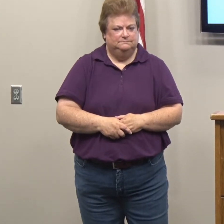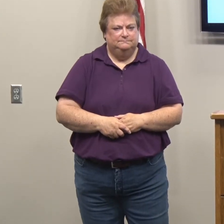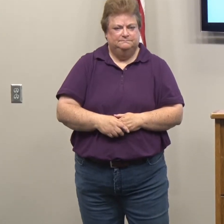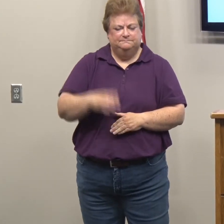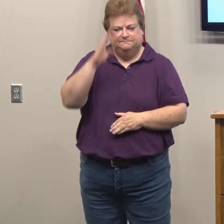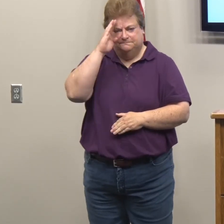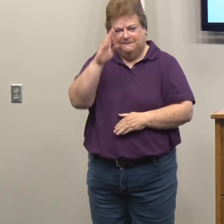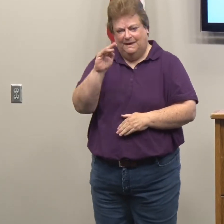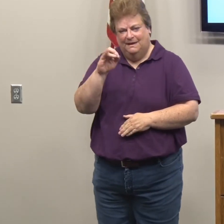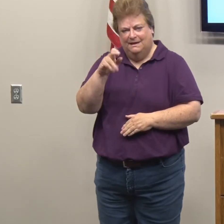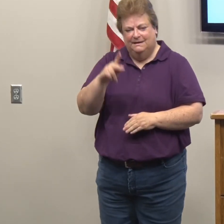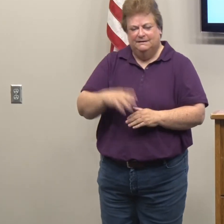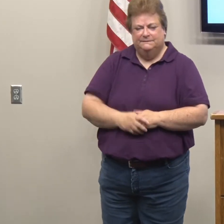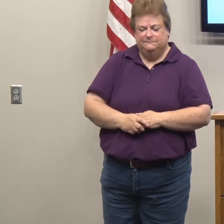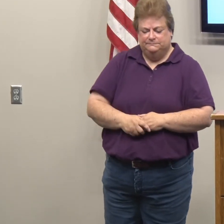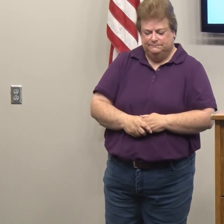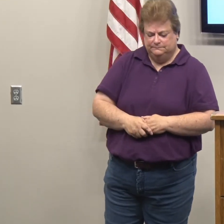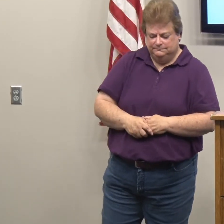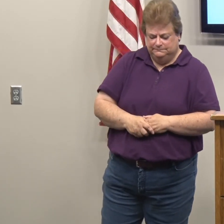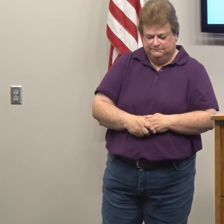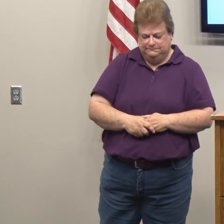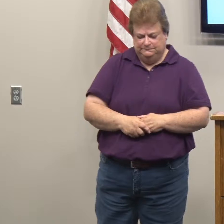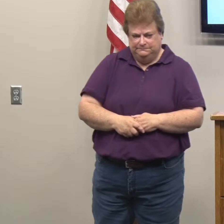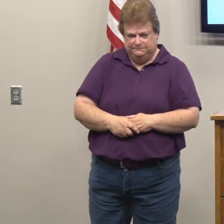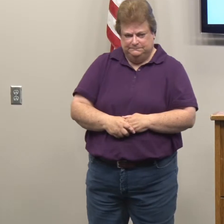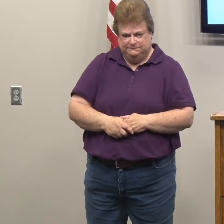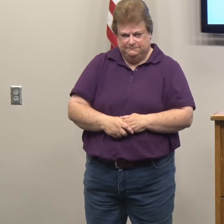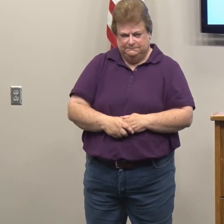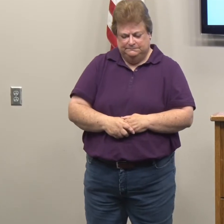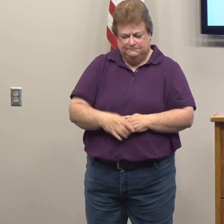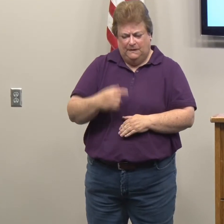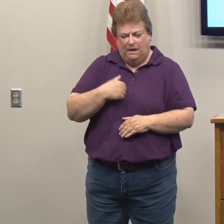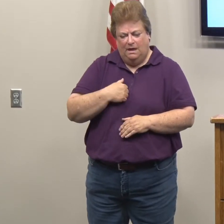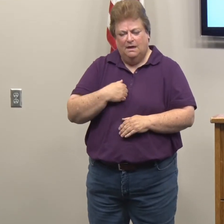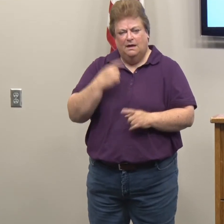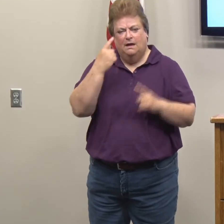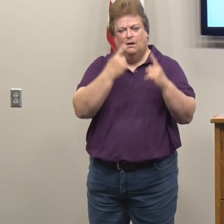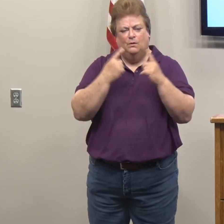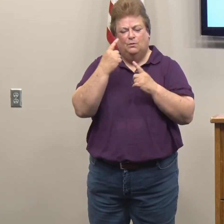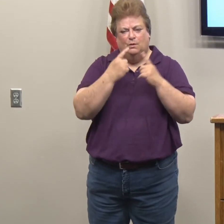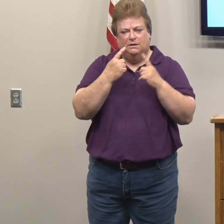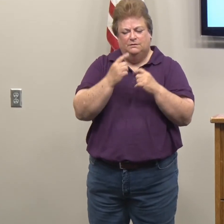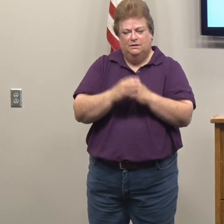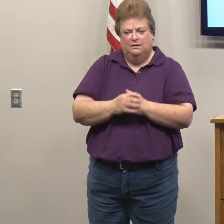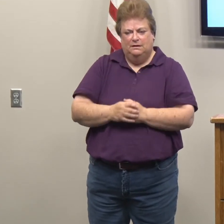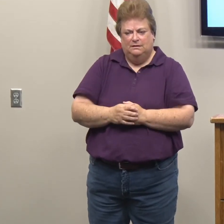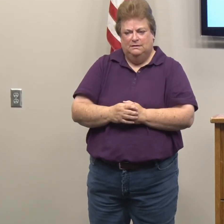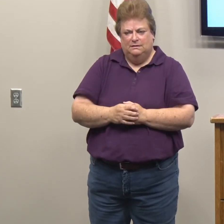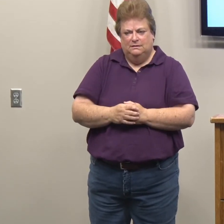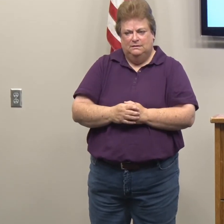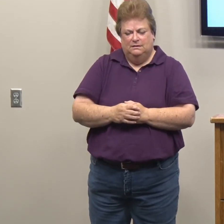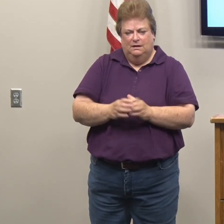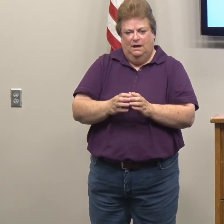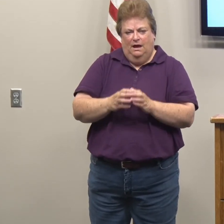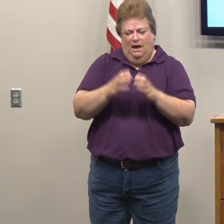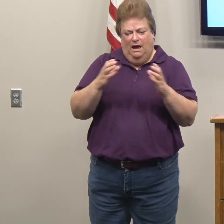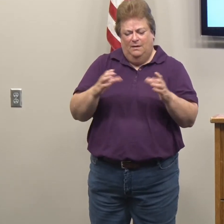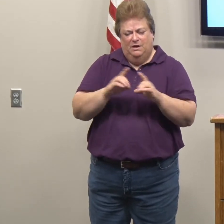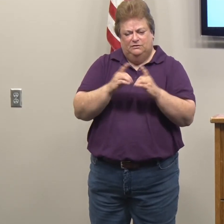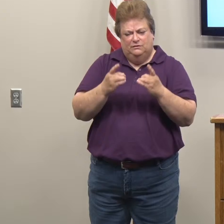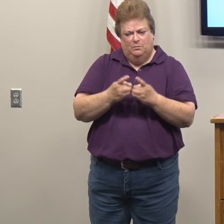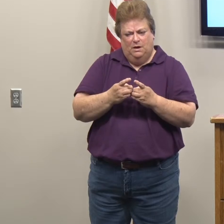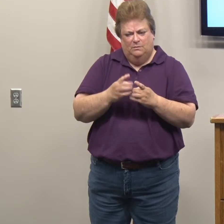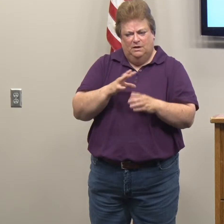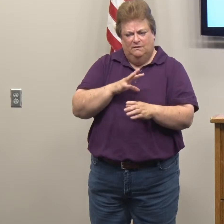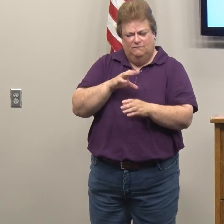Hi, Nick. Hi, how are you? Good. I'm wondering how much the department was involved